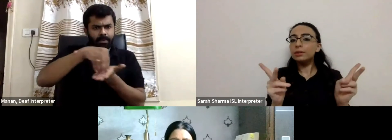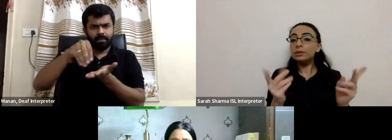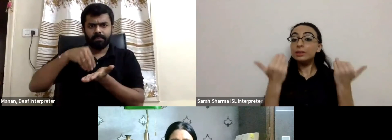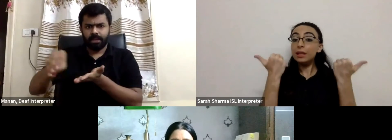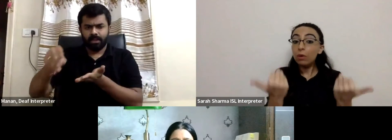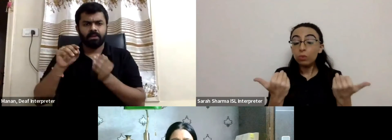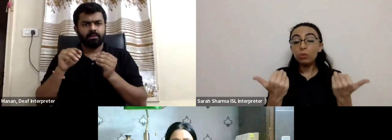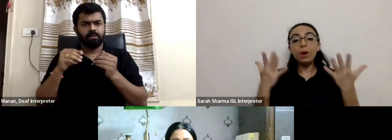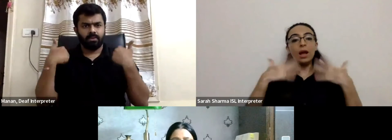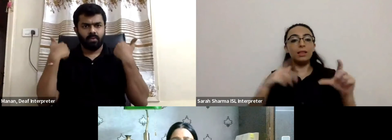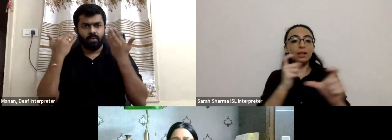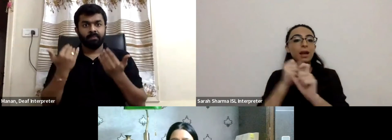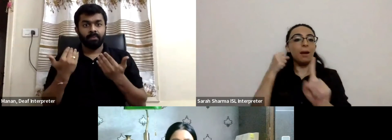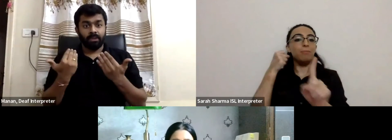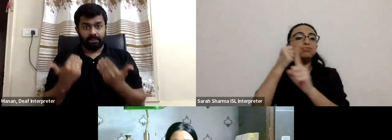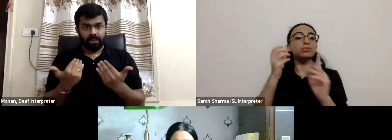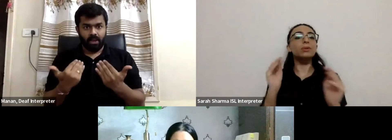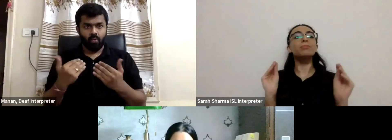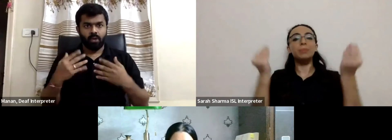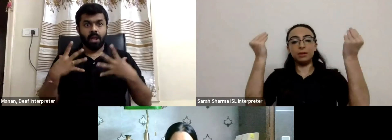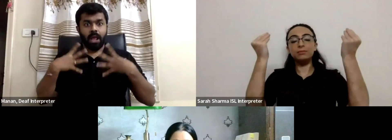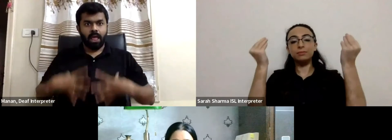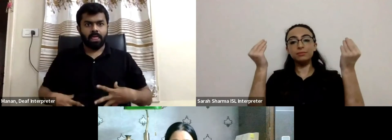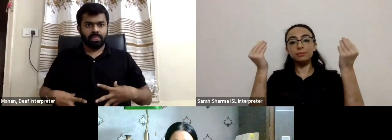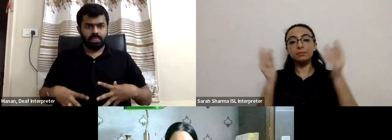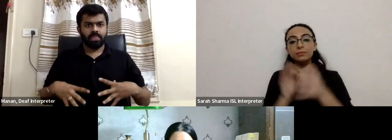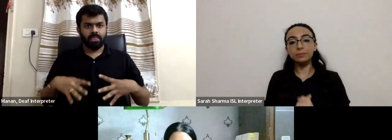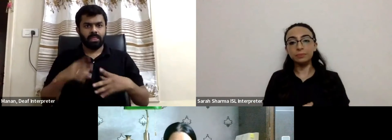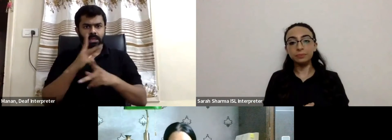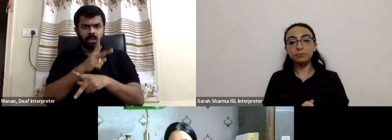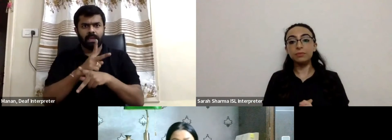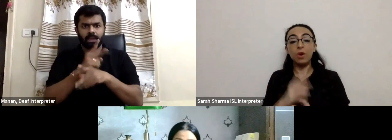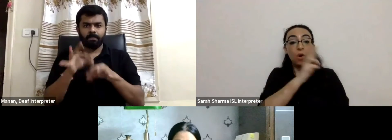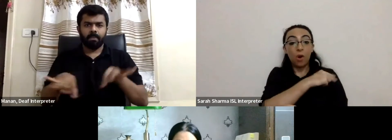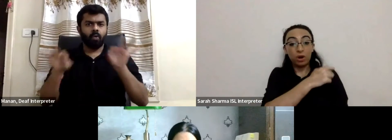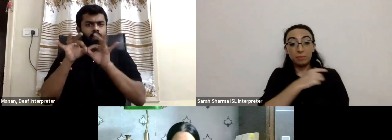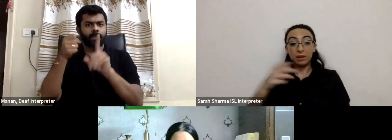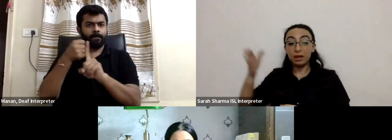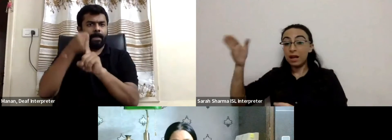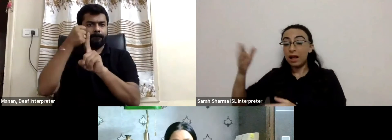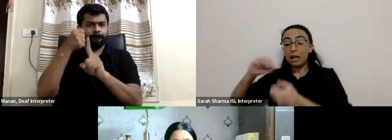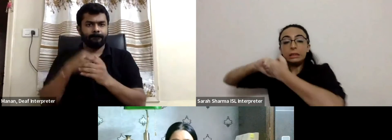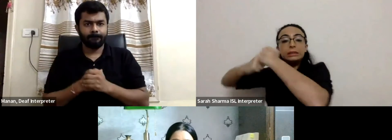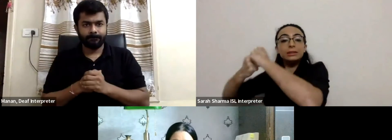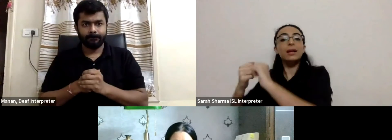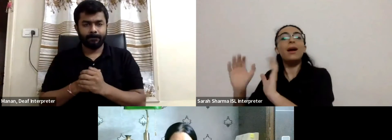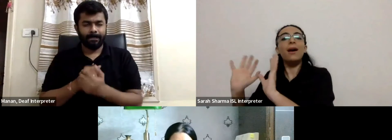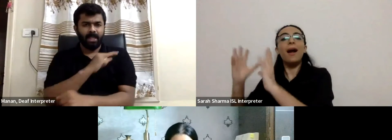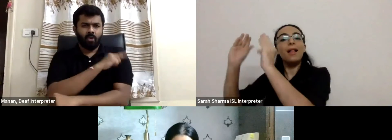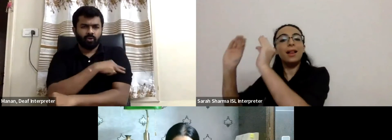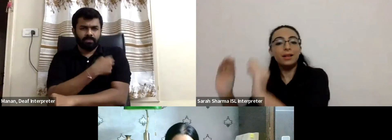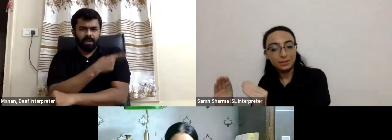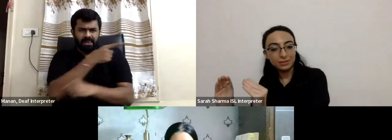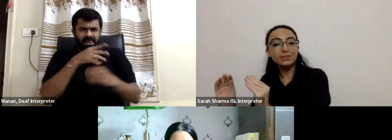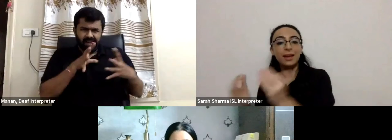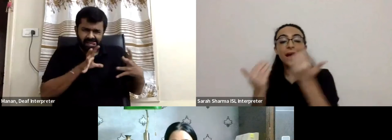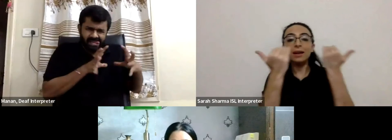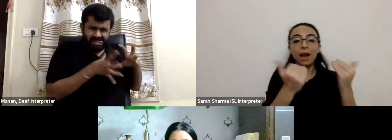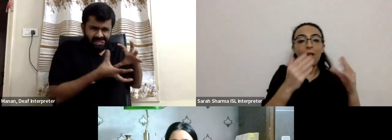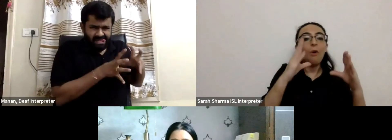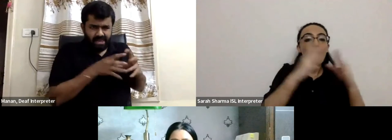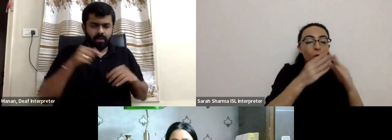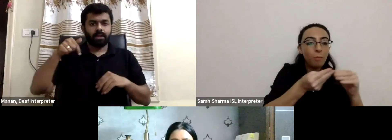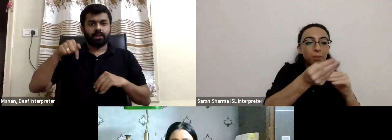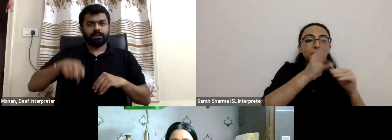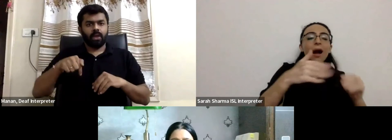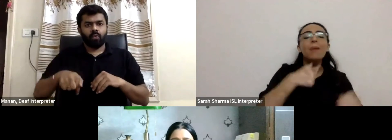on primary health is so much that rush on tertiary hospitals has gone down. Worsening of primary health is decreased,